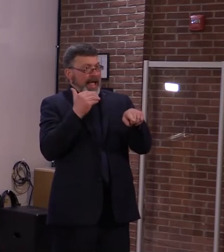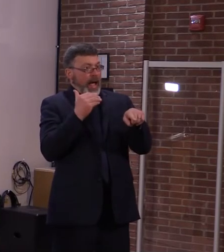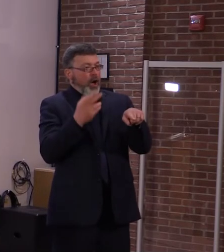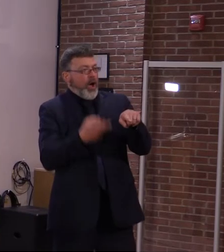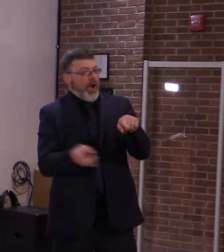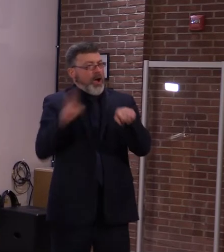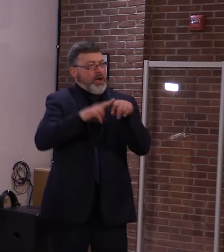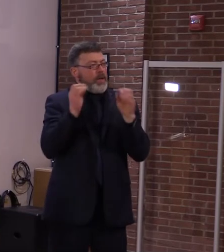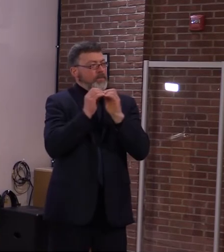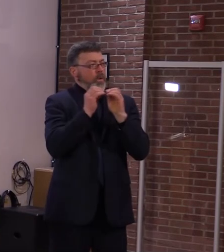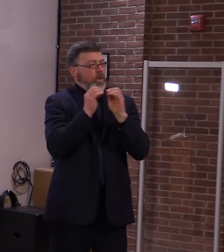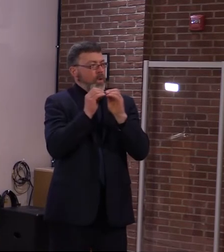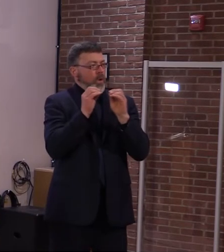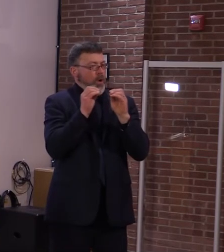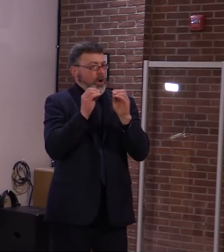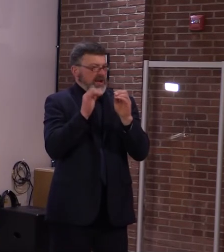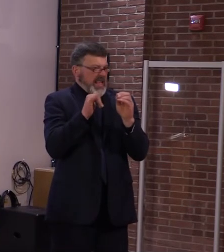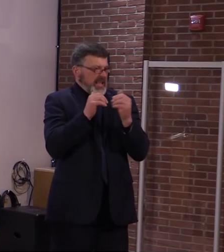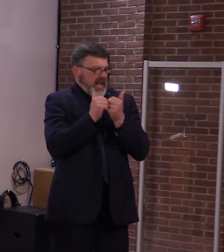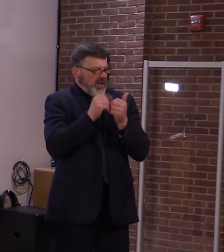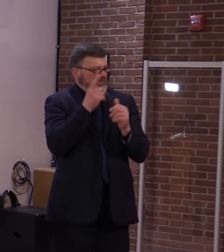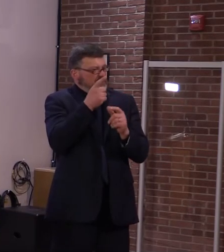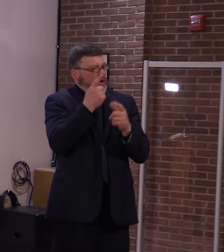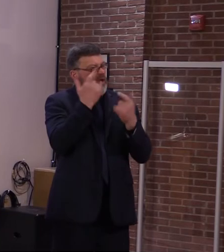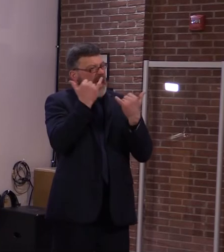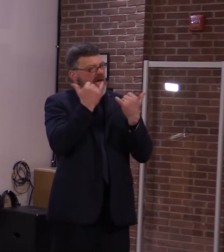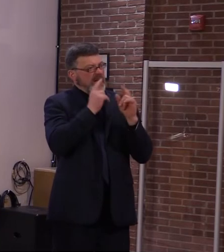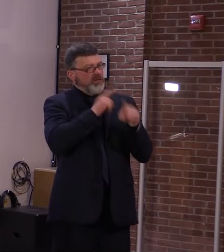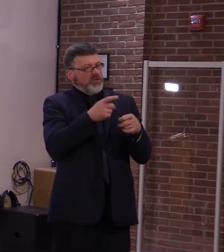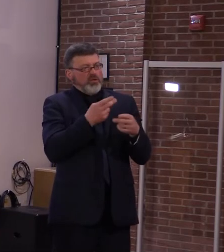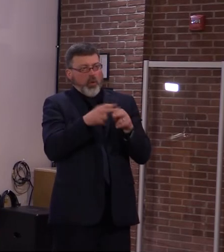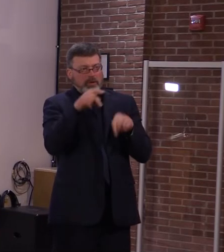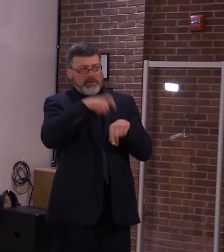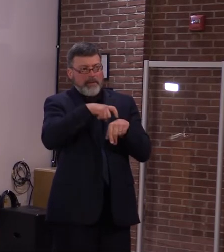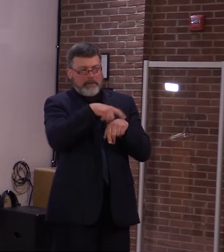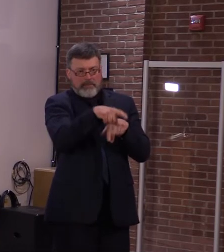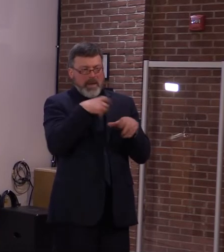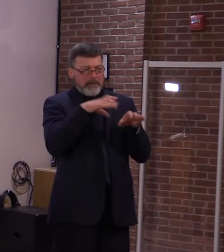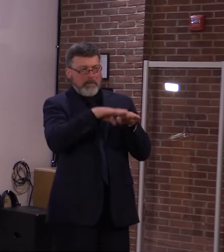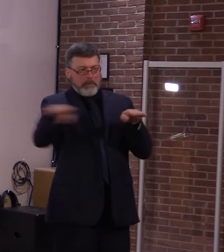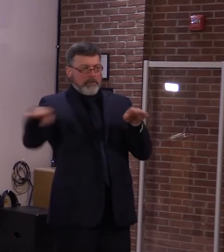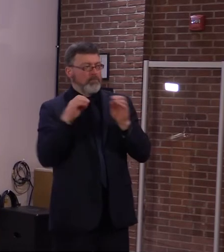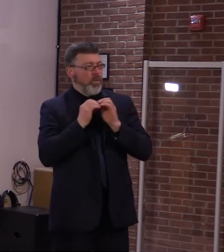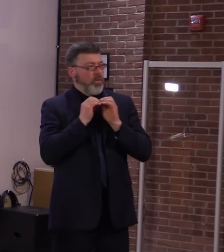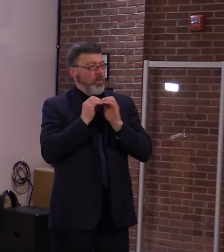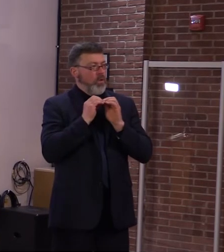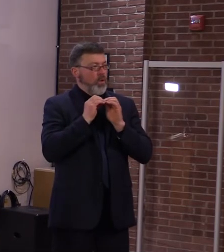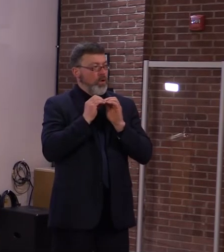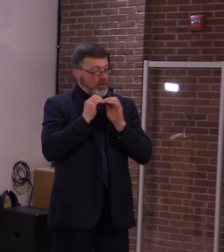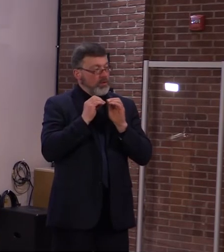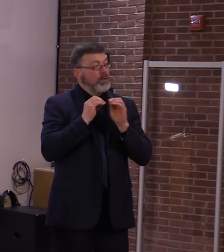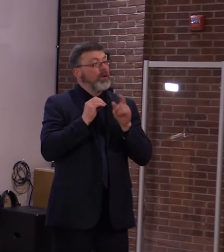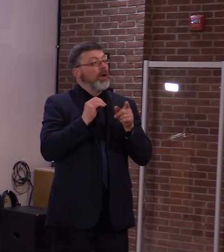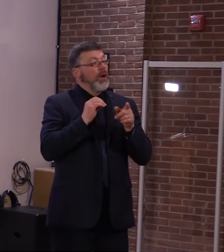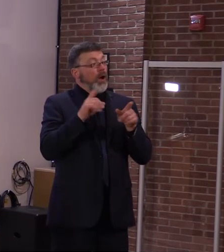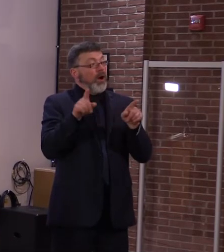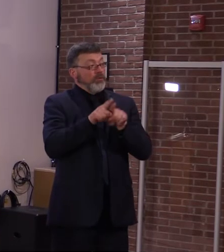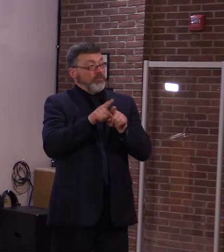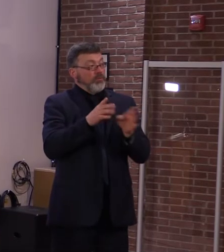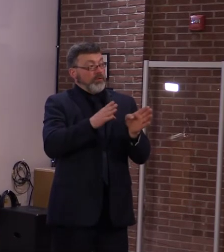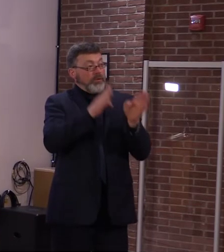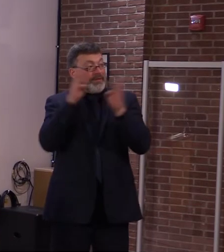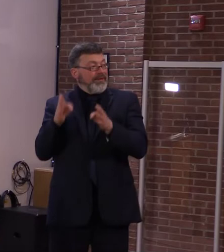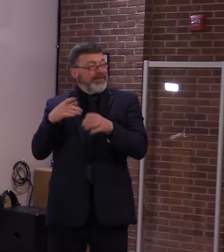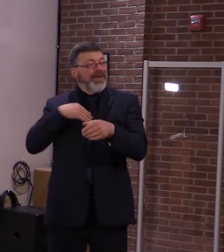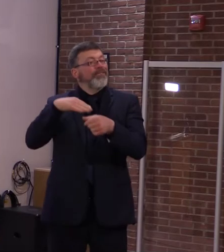to that, we've been working, and Dr. Tu can probably speak to this, with our community partners and our designated mental health agencies and other support